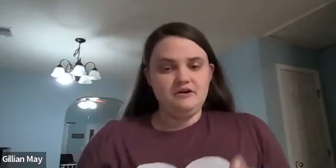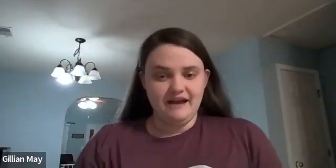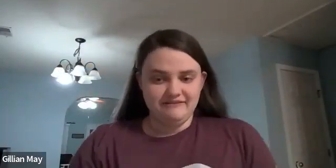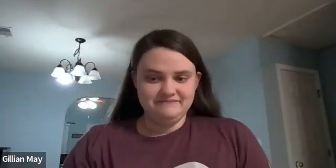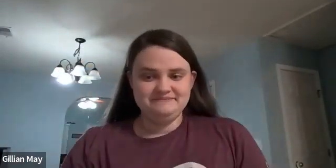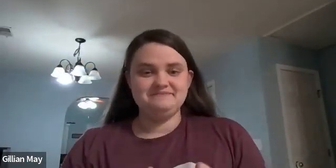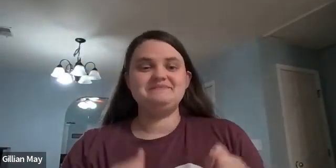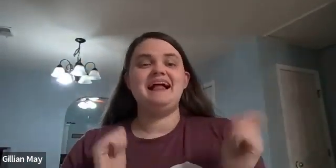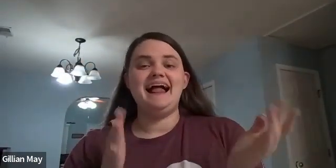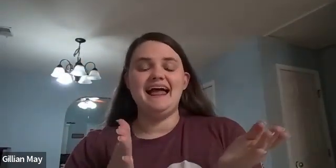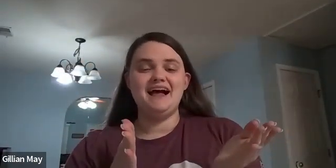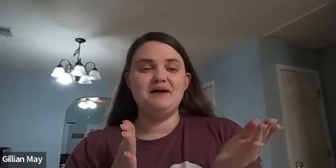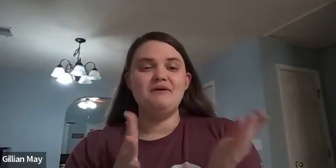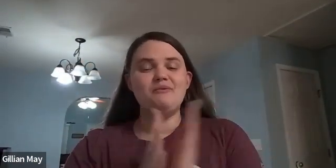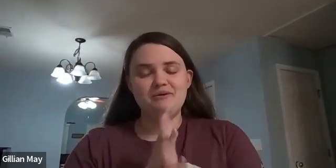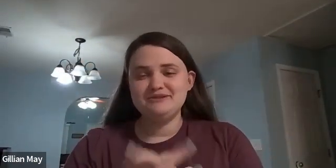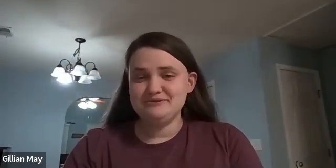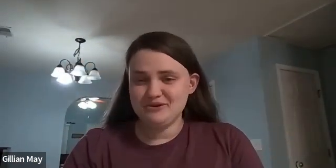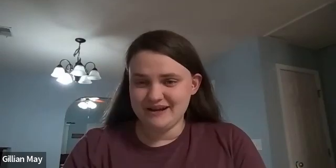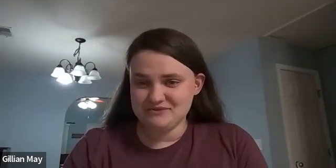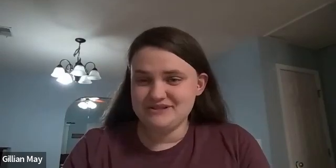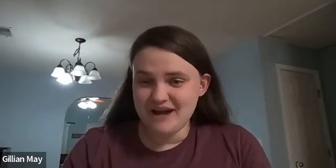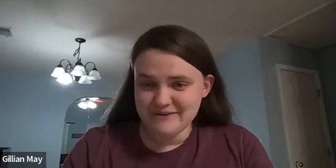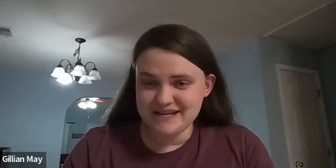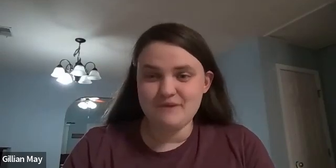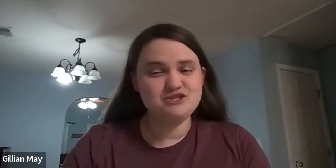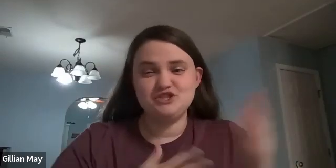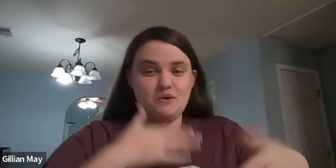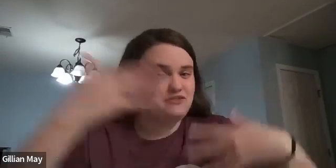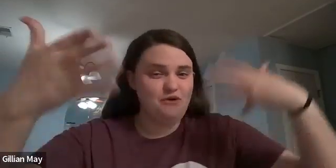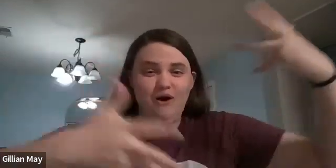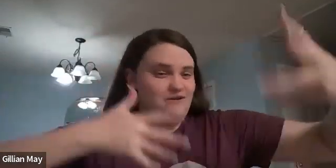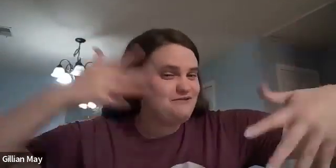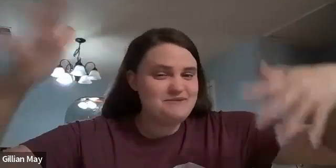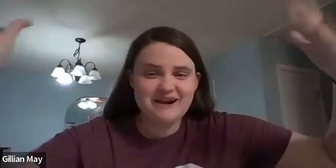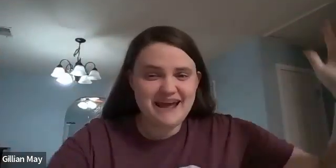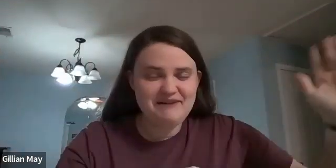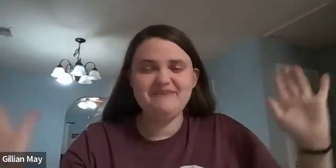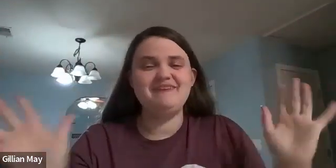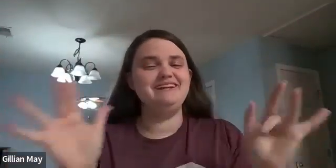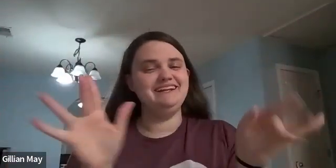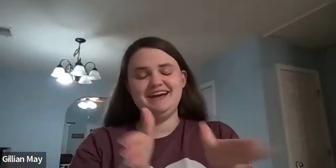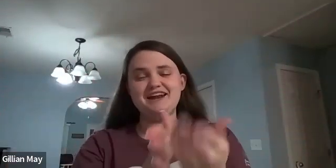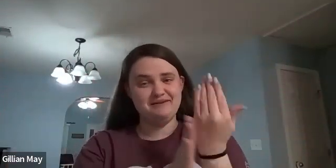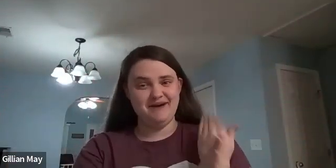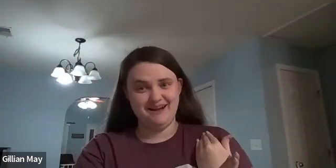Okay. What we'll do real quick is we'll stop because I know I'm just going through all of them right now and we need to kind of come back real